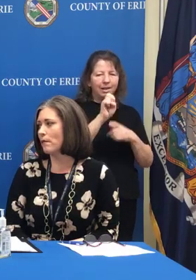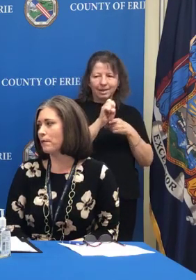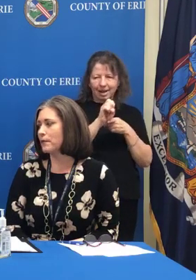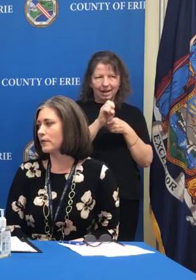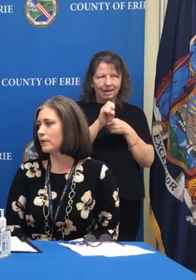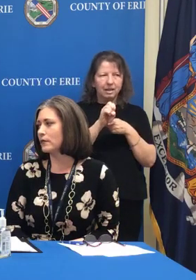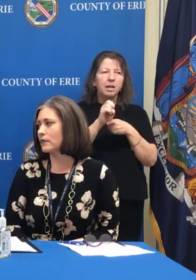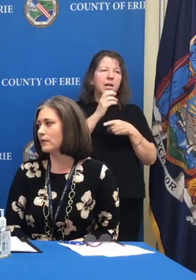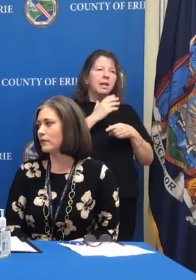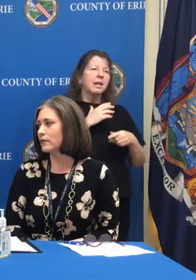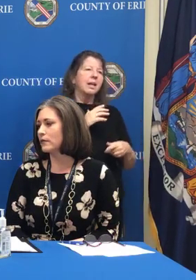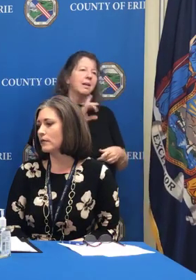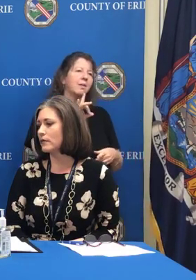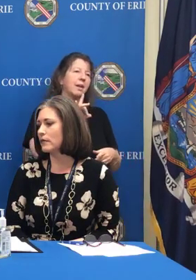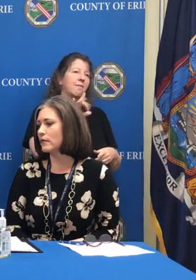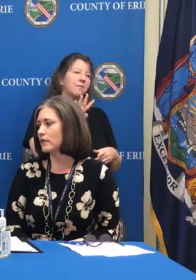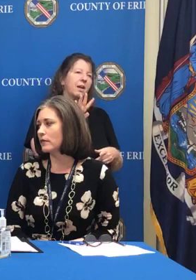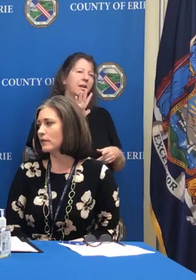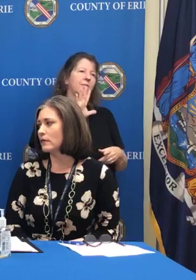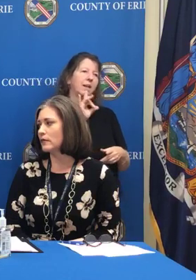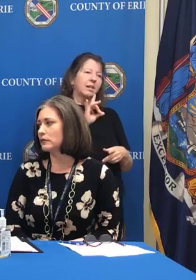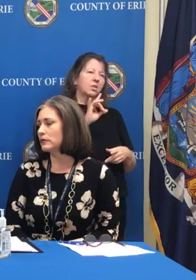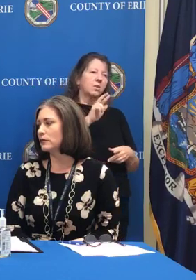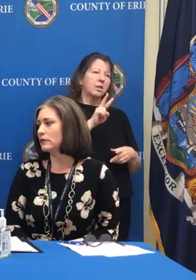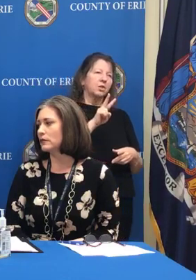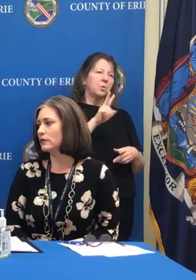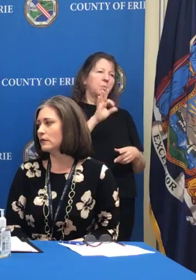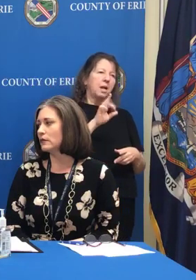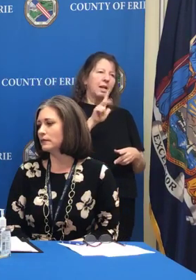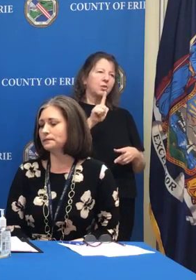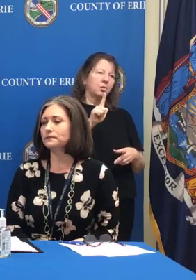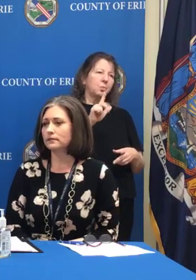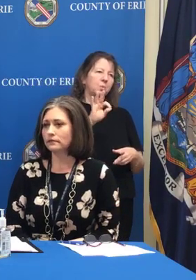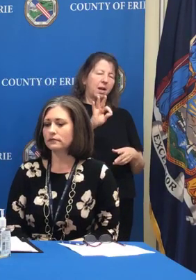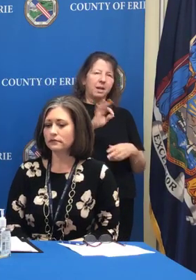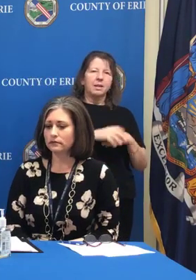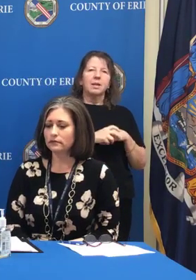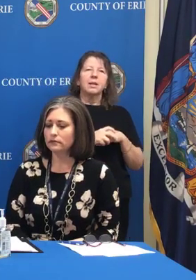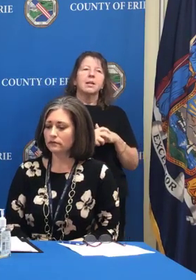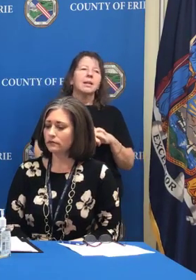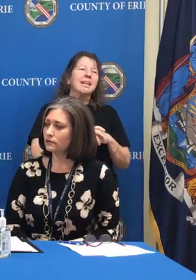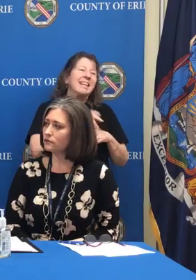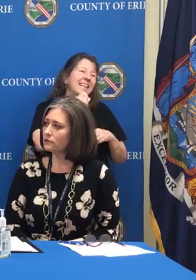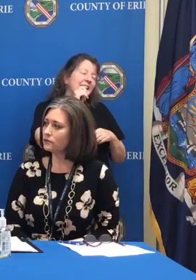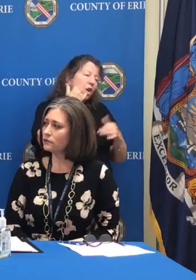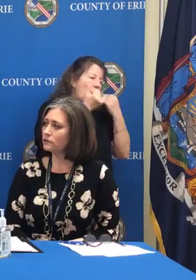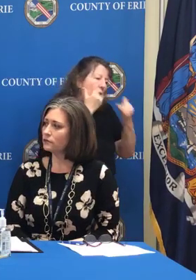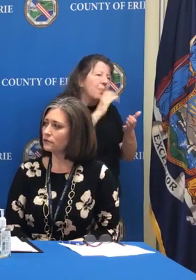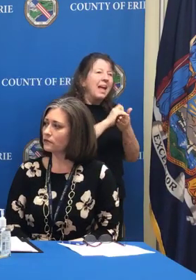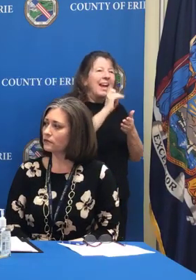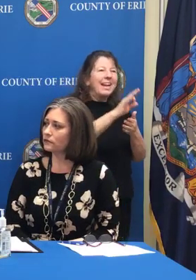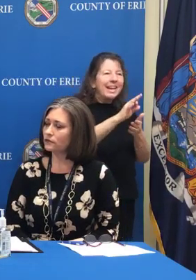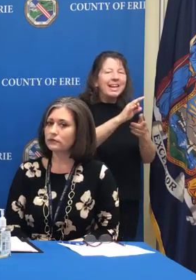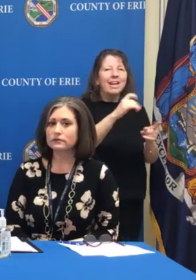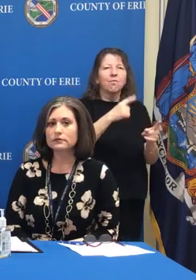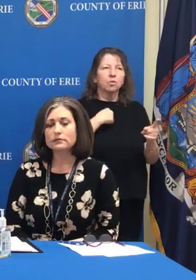call that if you have a real question regarding your health. You should not be calling with hypotheticals. And there